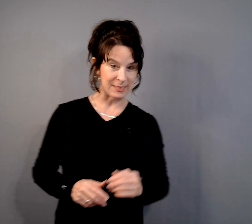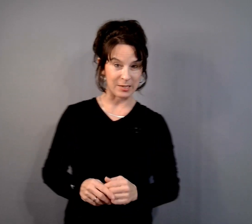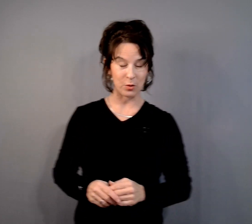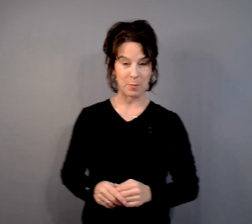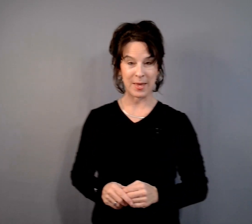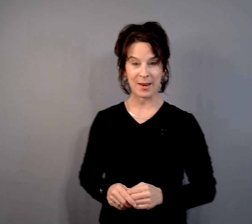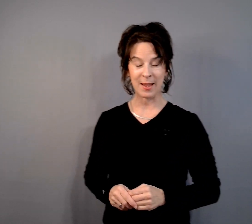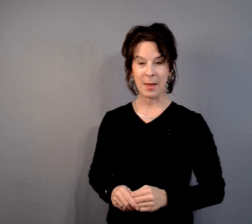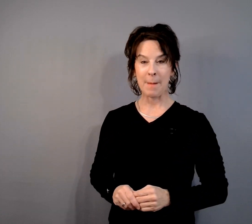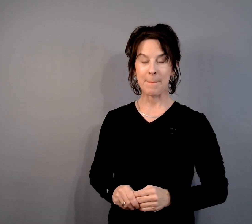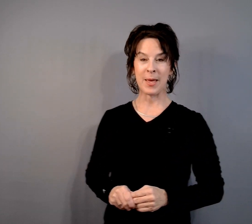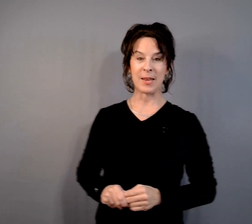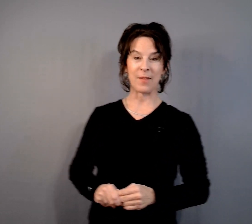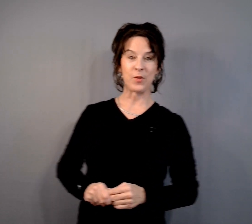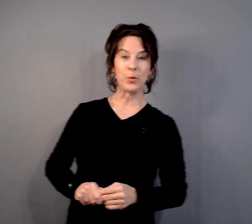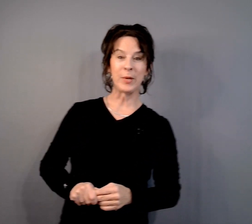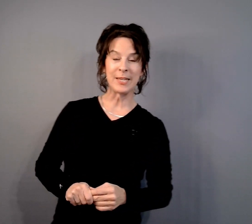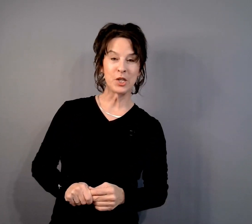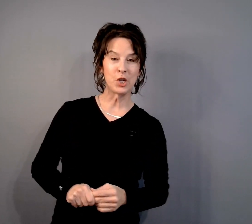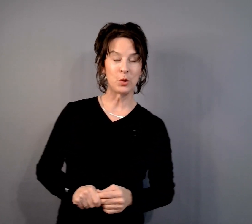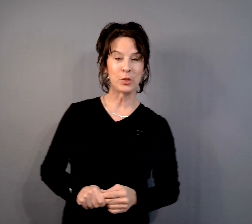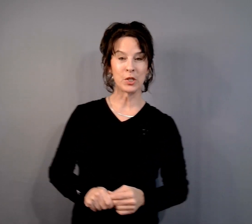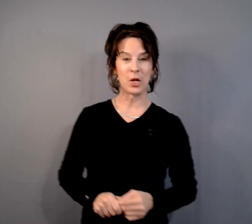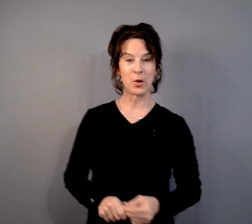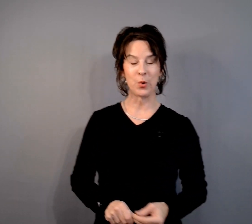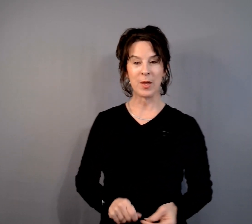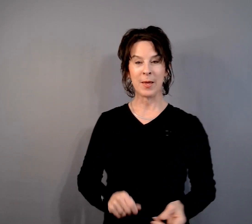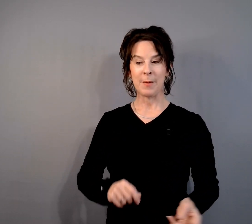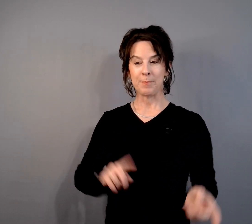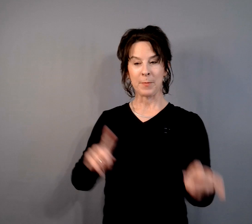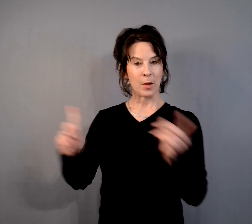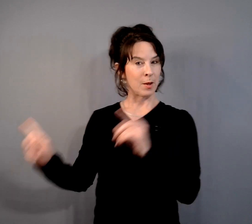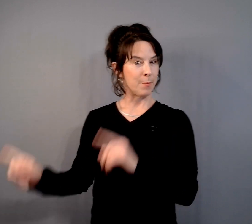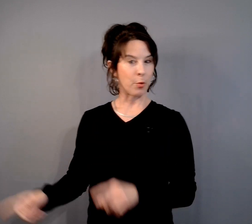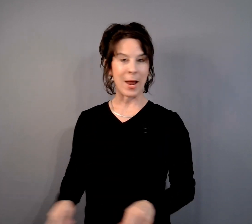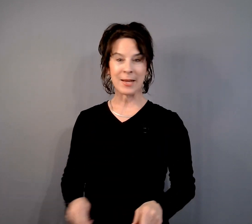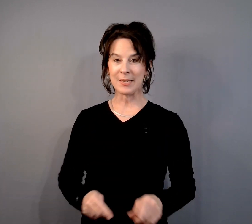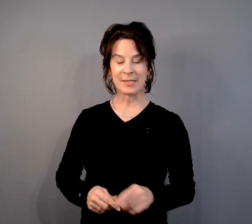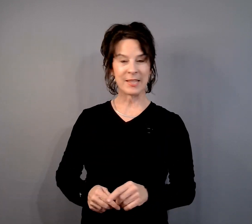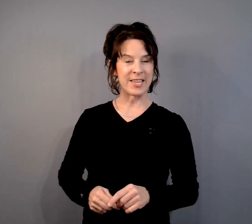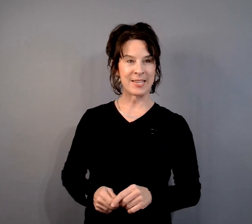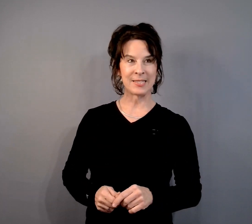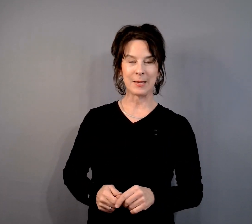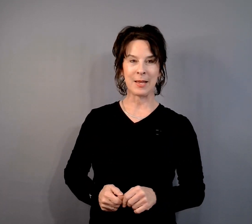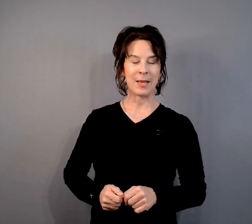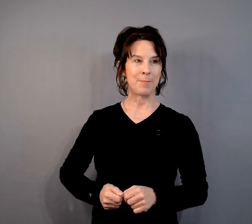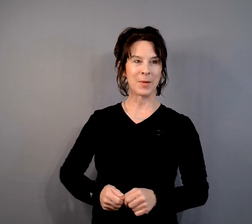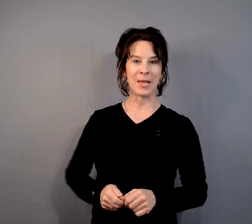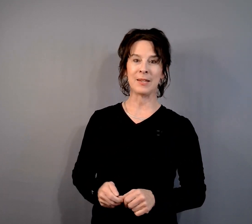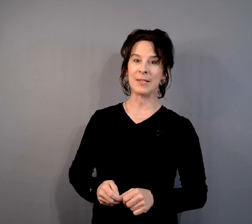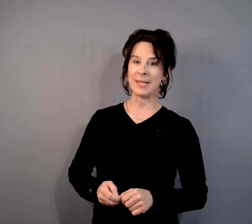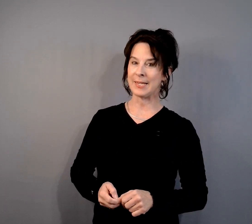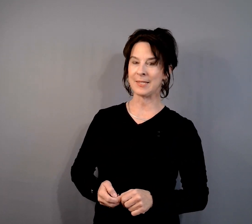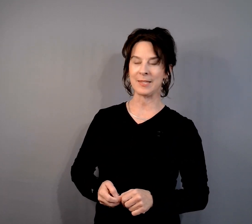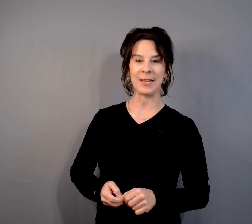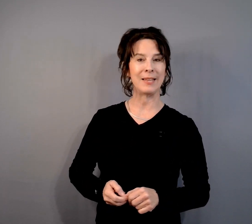little bit, but if you need to go slow, practice this at least